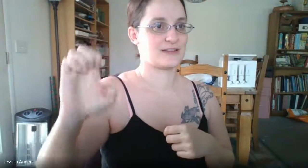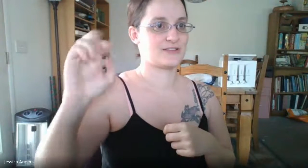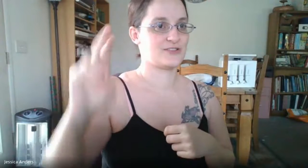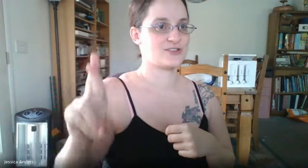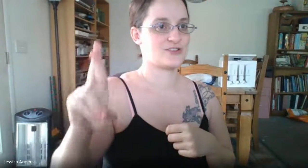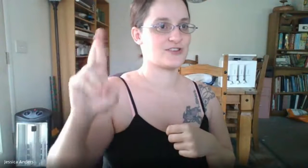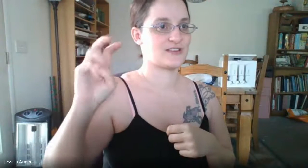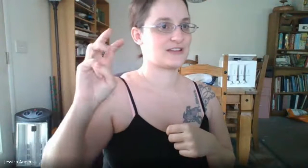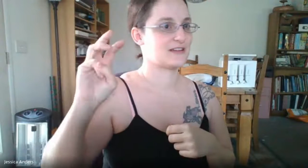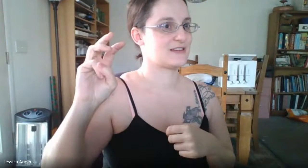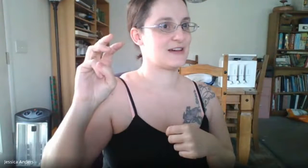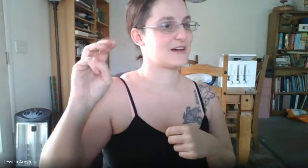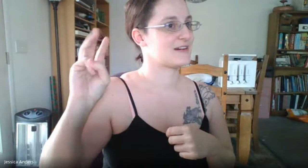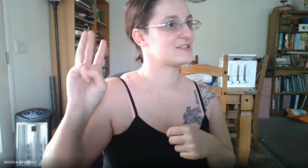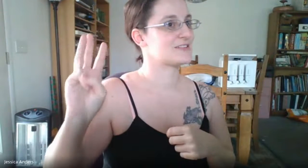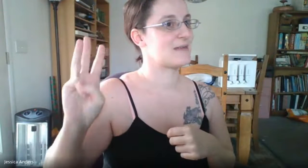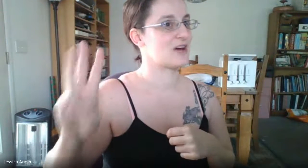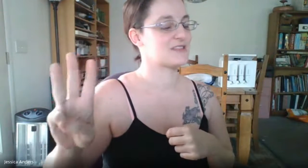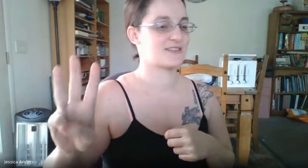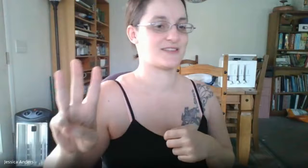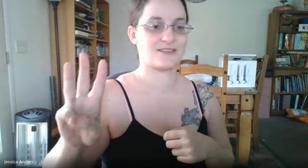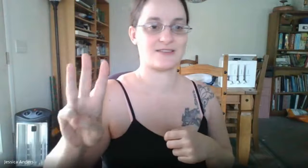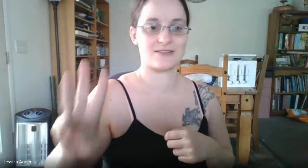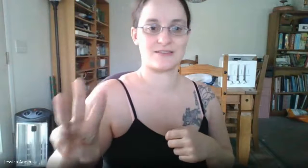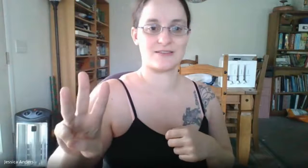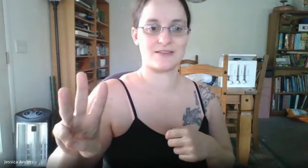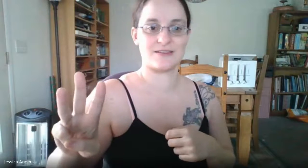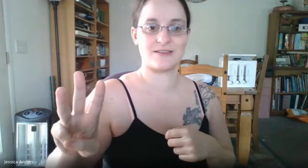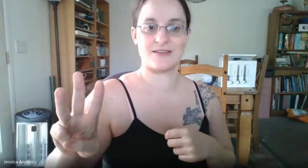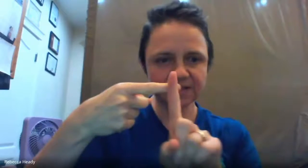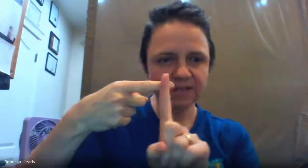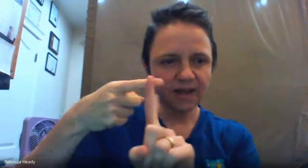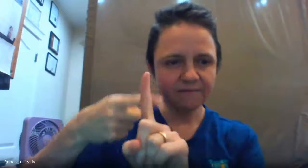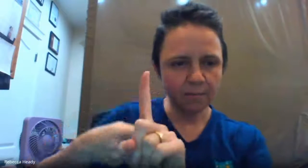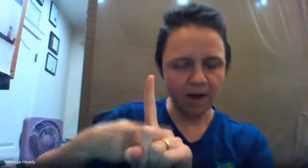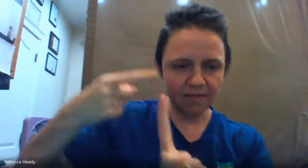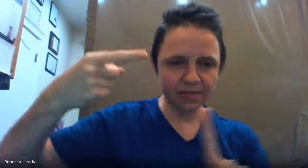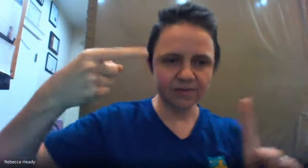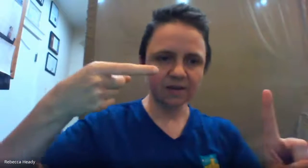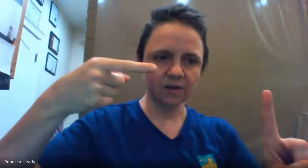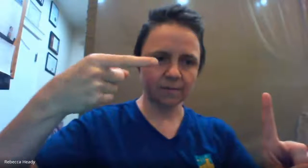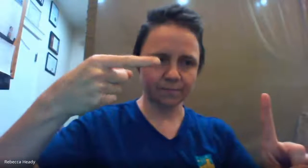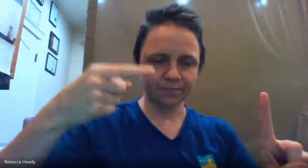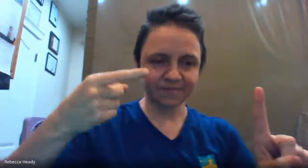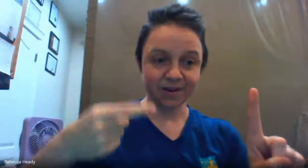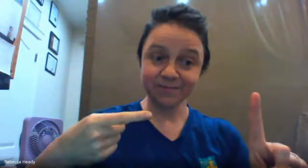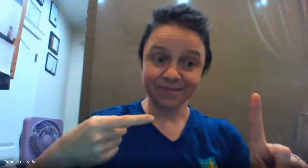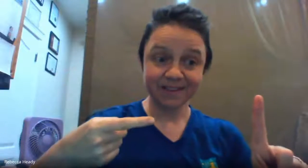Ginger, how do you say months? This is a sign for month. You take, sorry, for you, it's